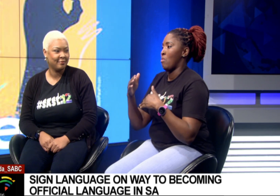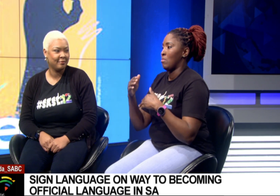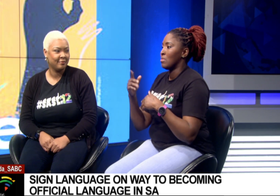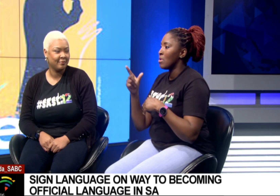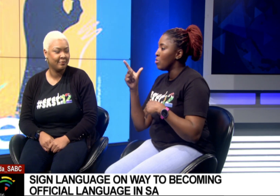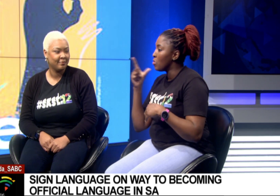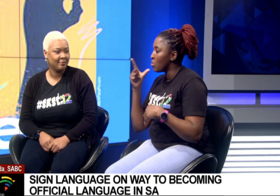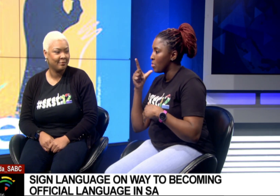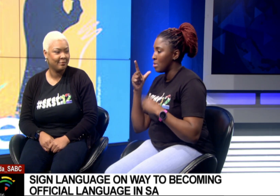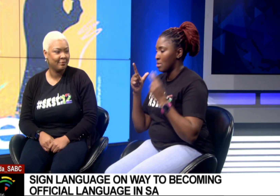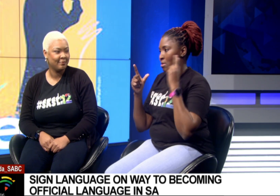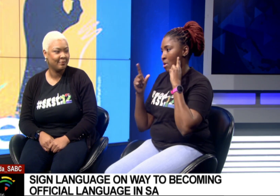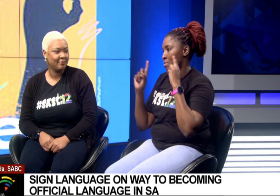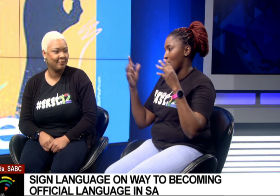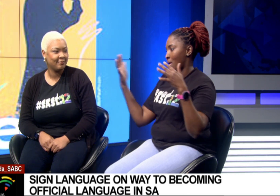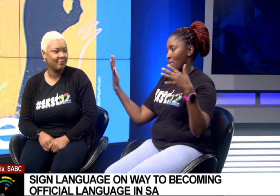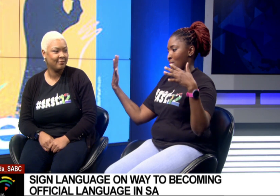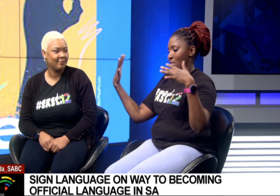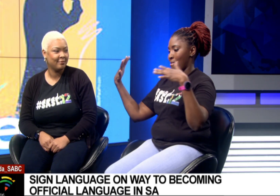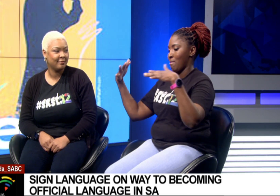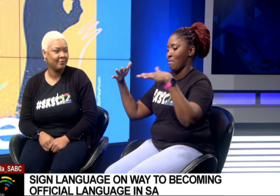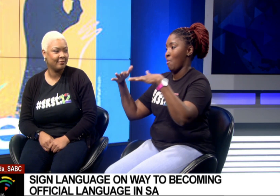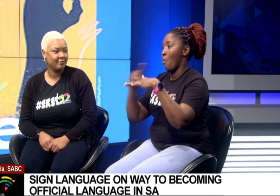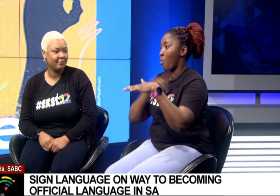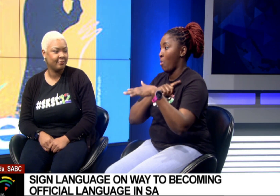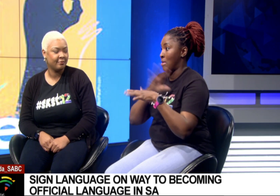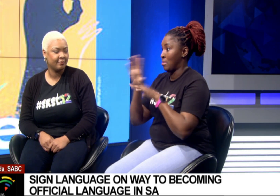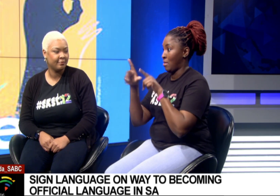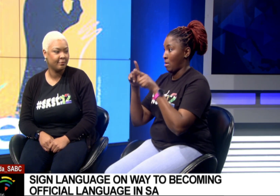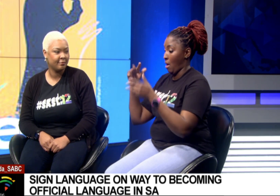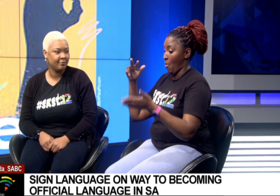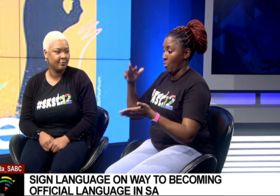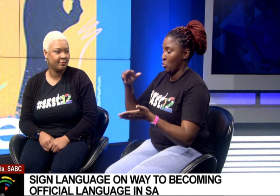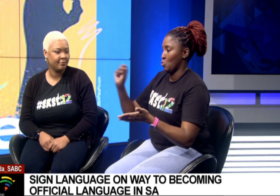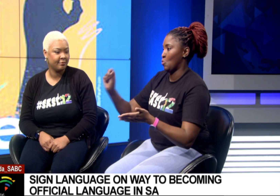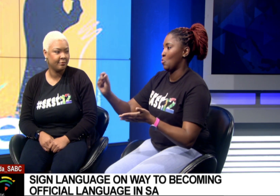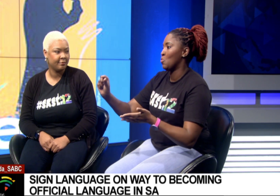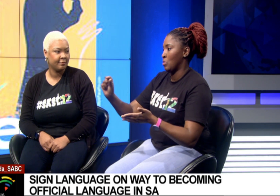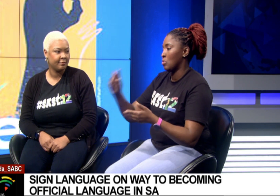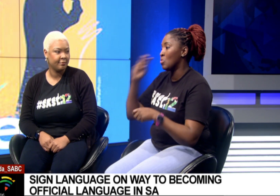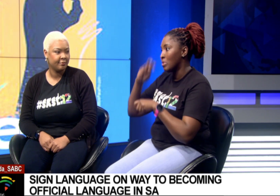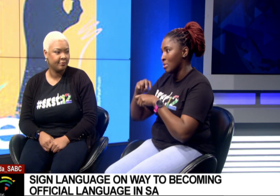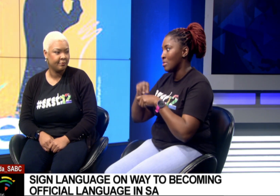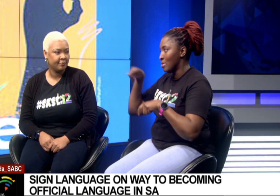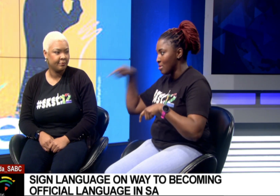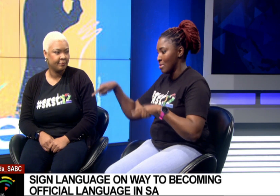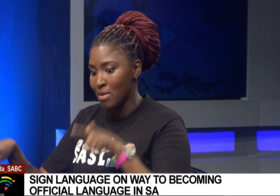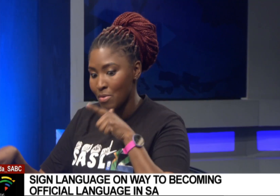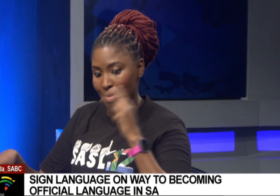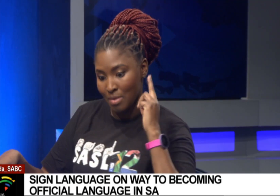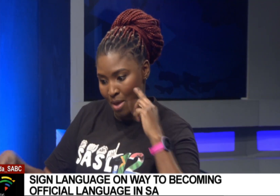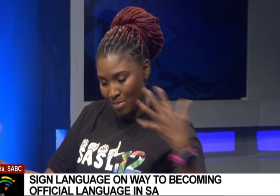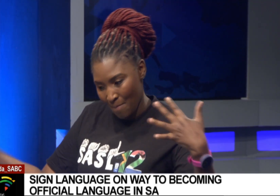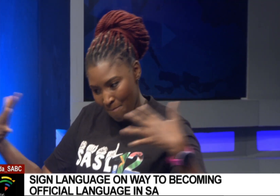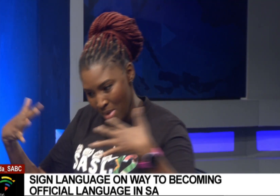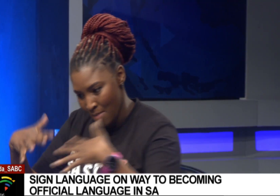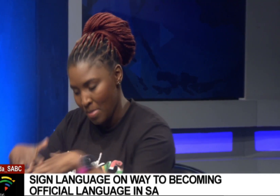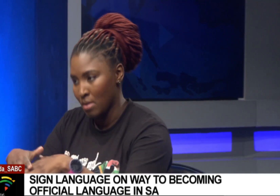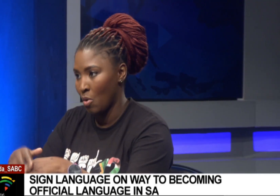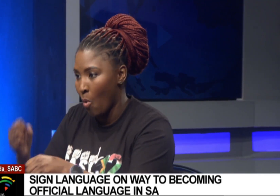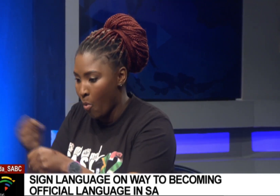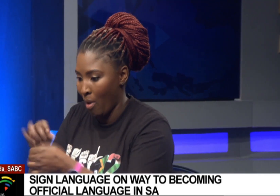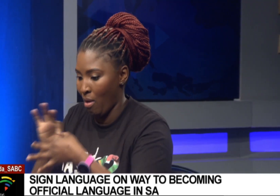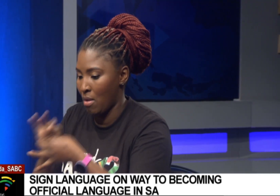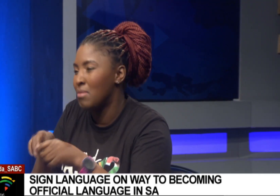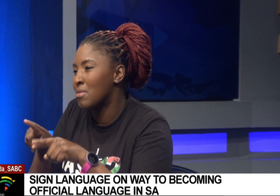Yes, there's various activities where hearing community and the deaf community come together, because our main aim is